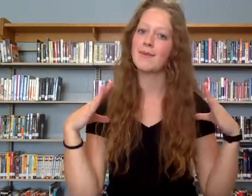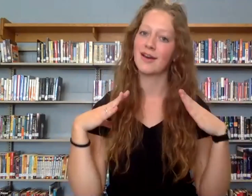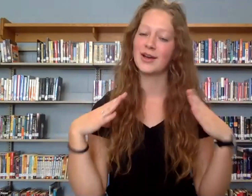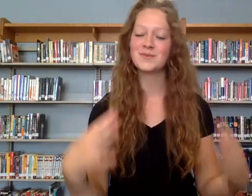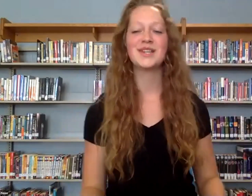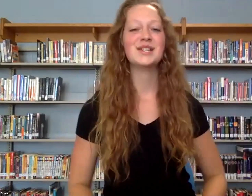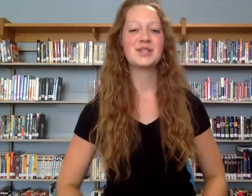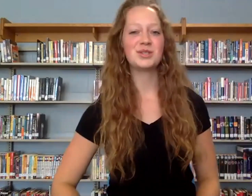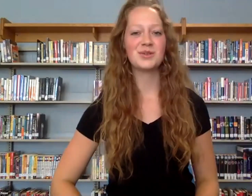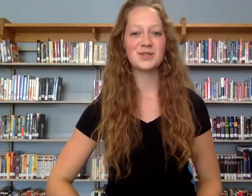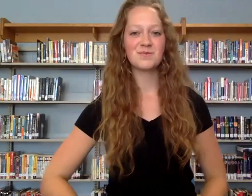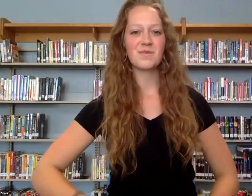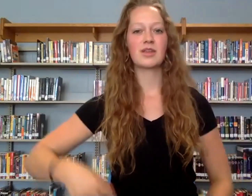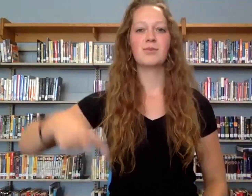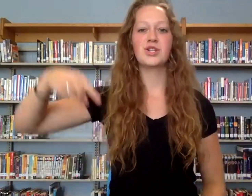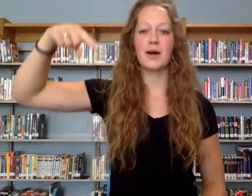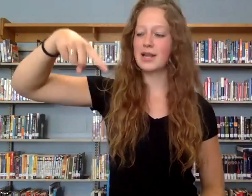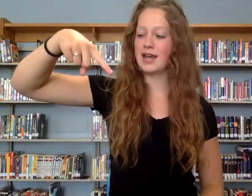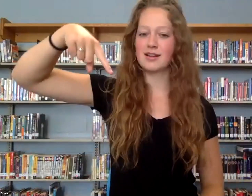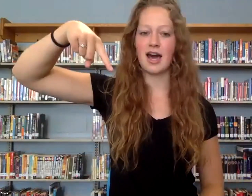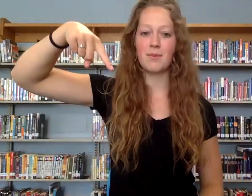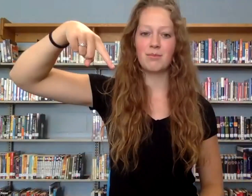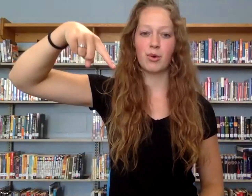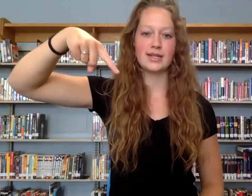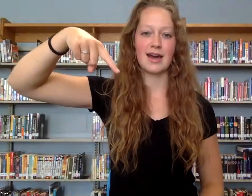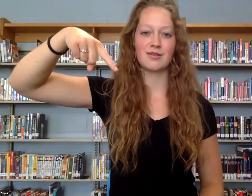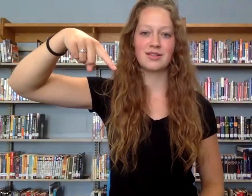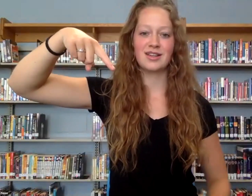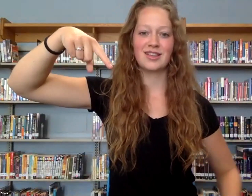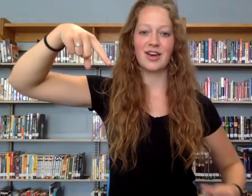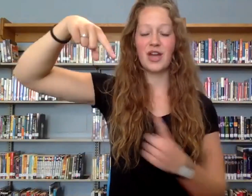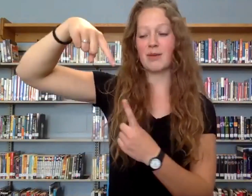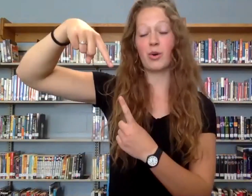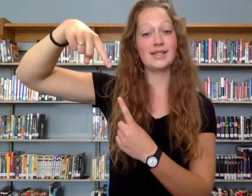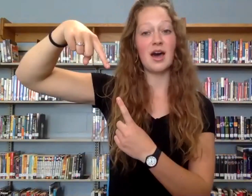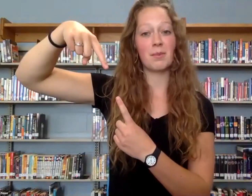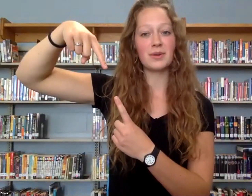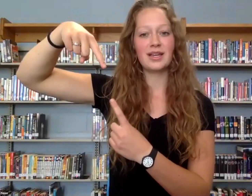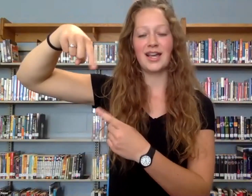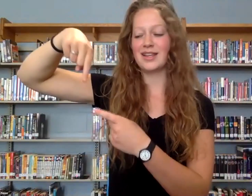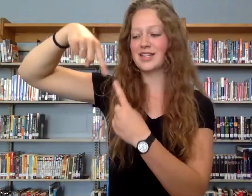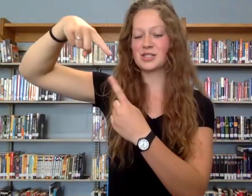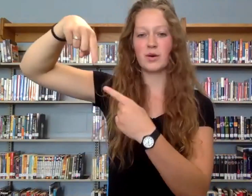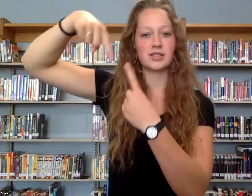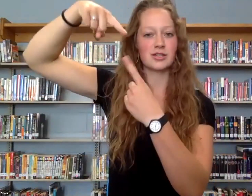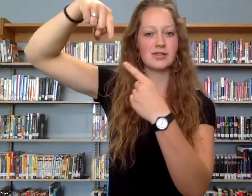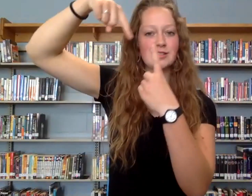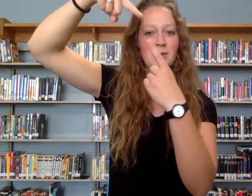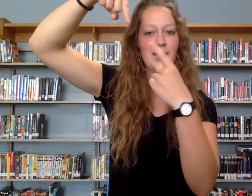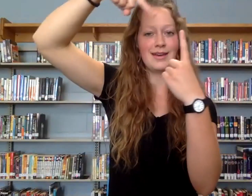right? Mhm. So tour, put your dominant hand on top, point down. The other hand points up. And then they just go in circles.